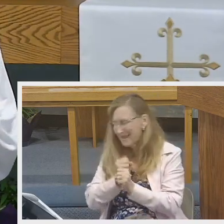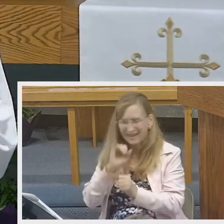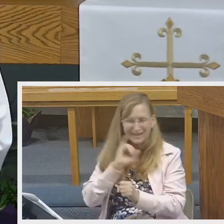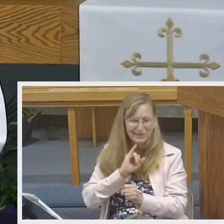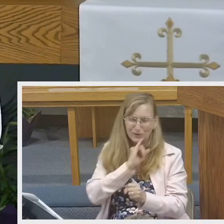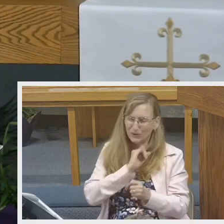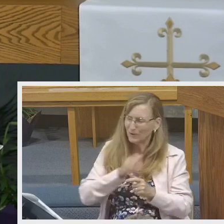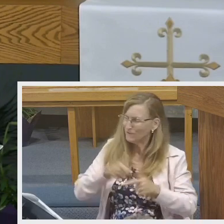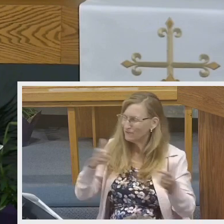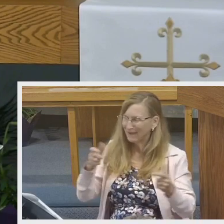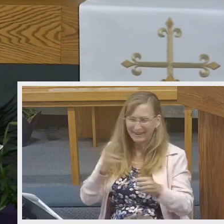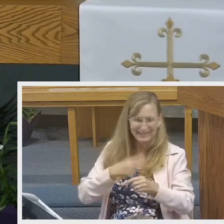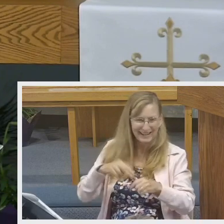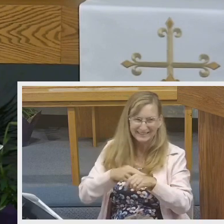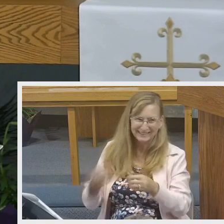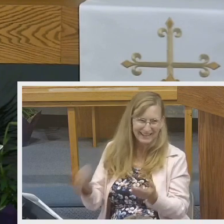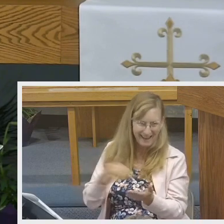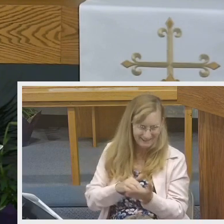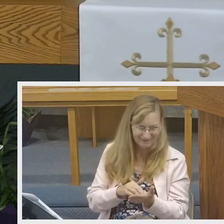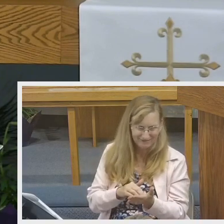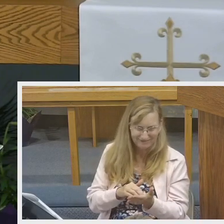nation once again.